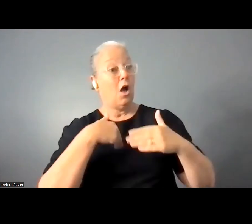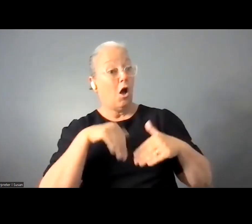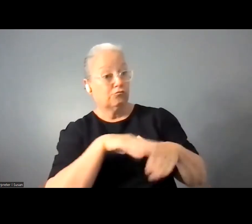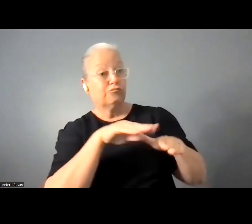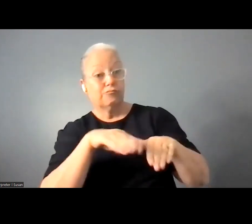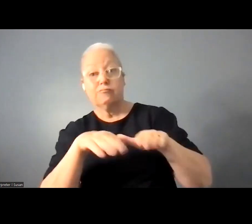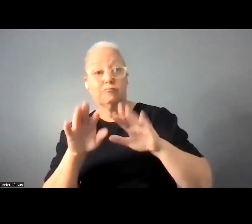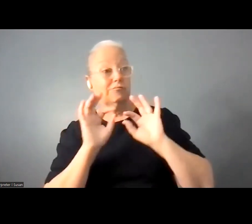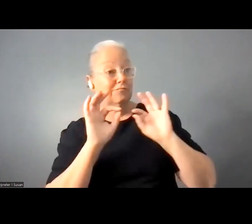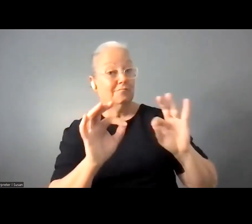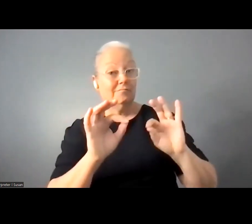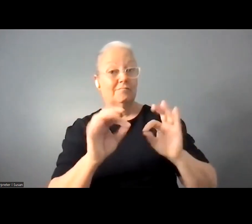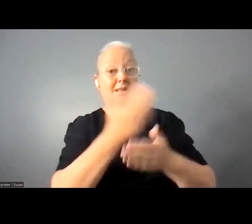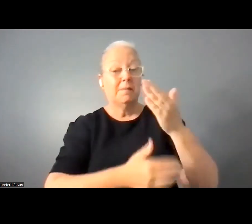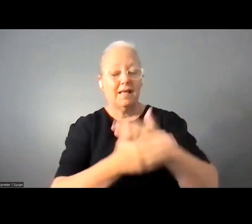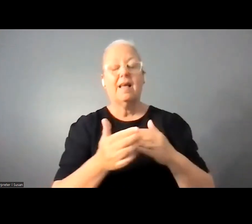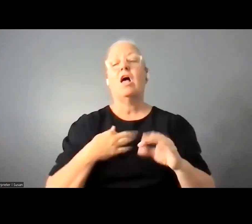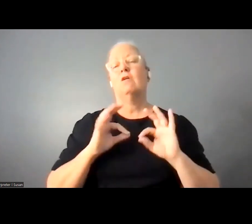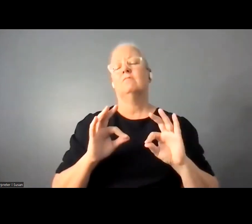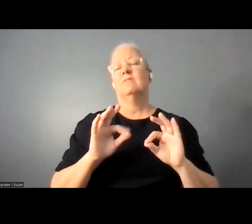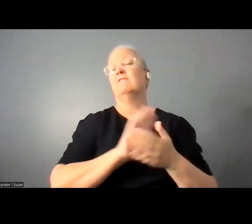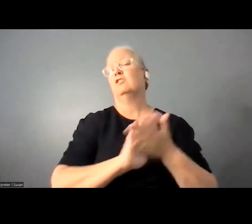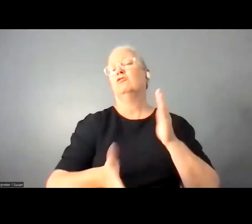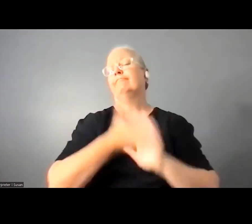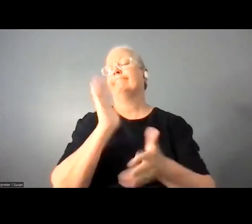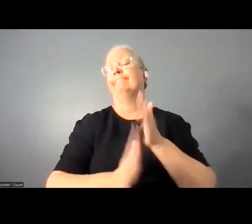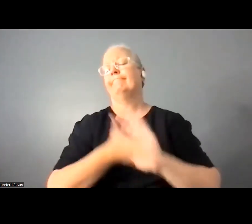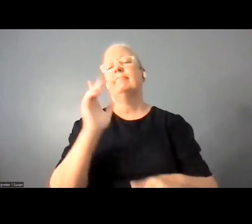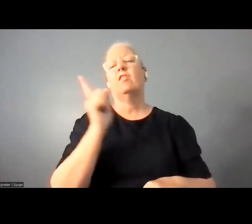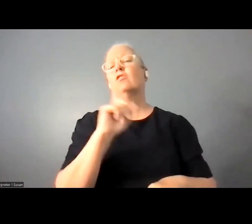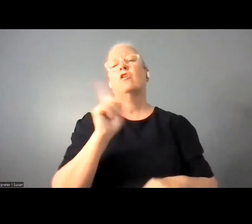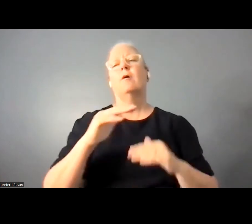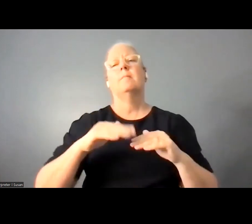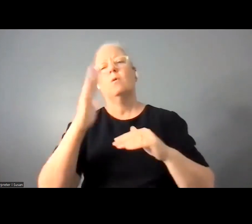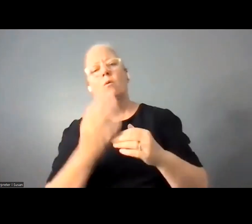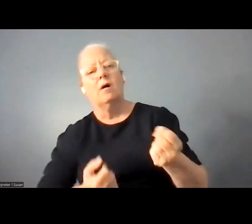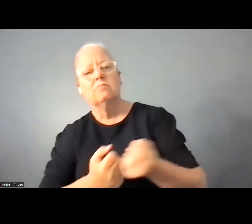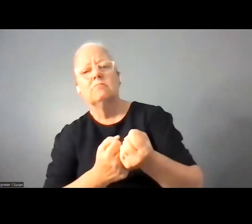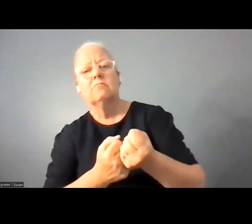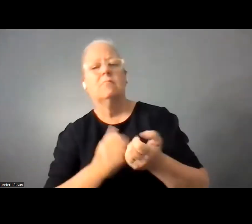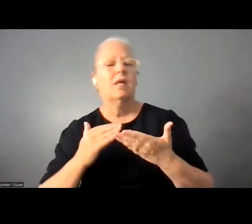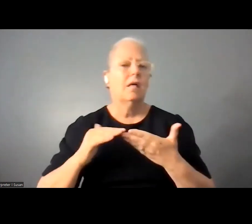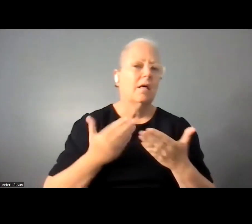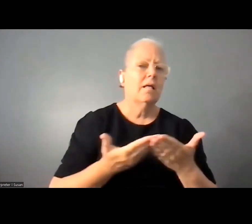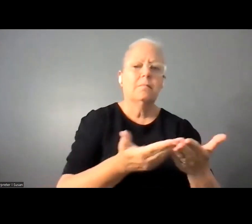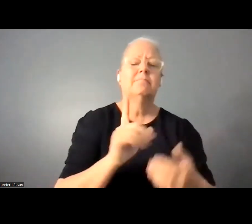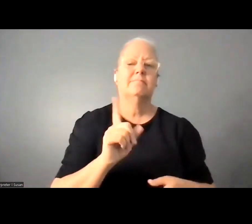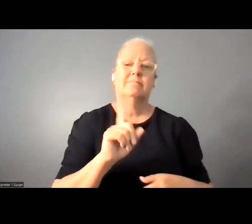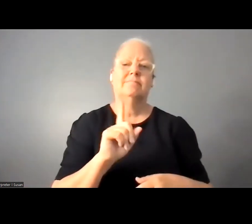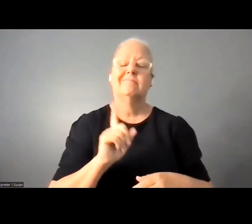how do we change that climate into a climate that's more conducive and